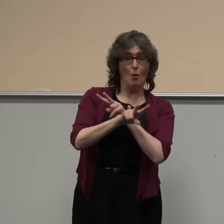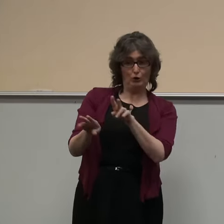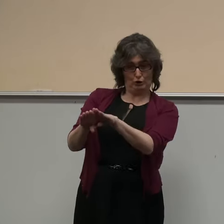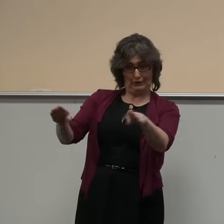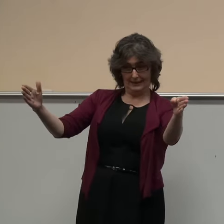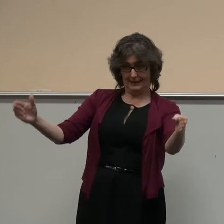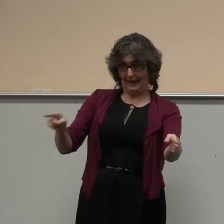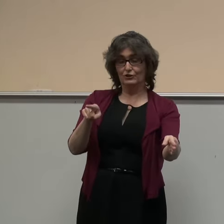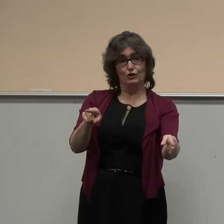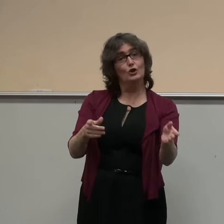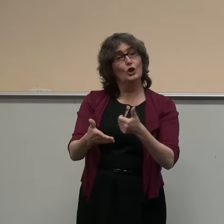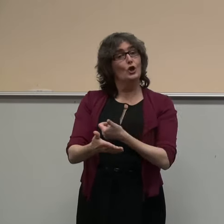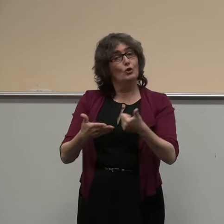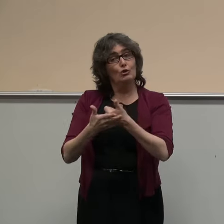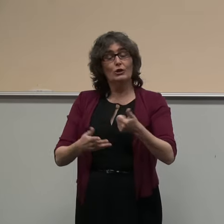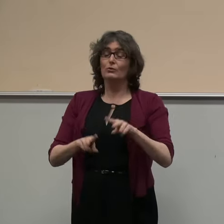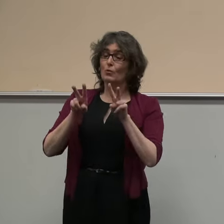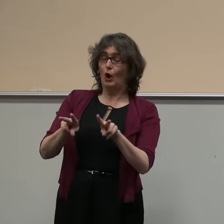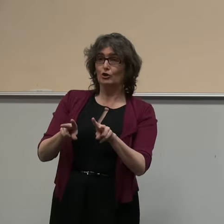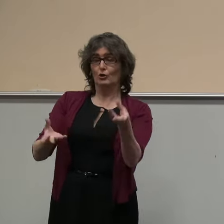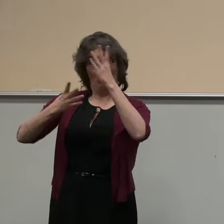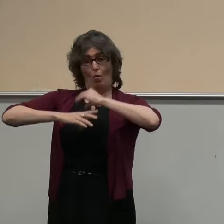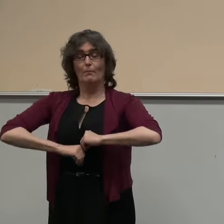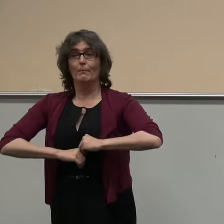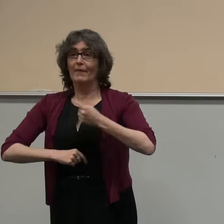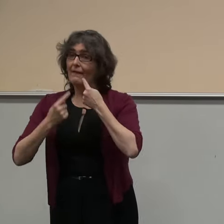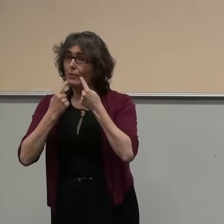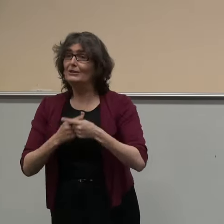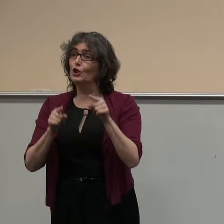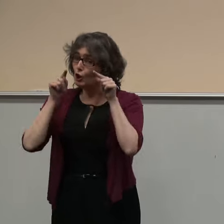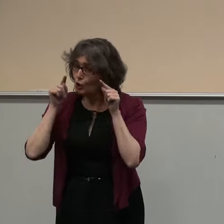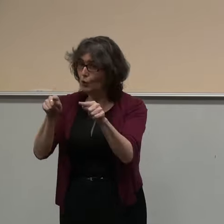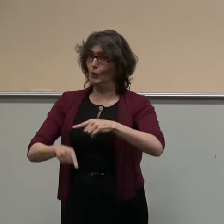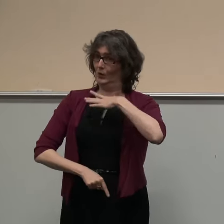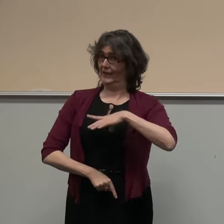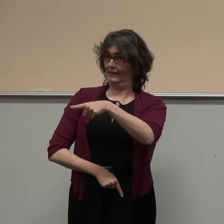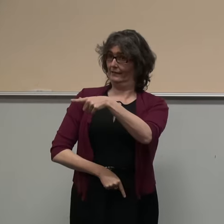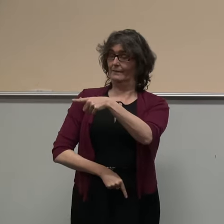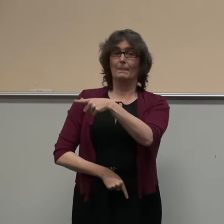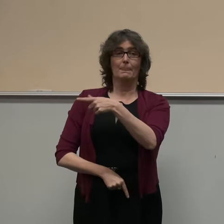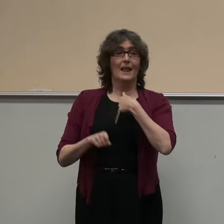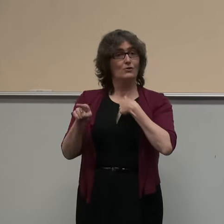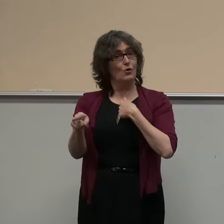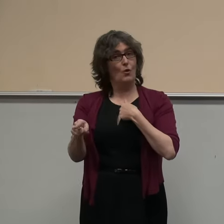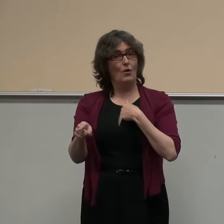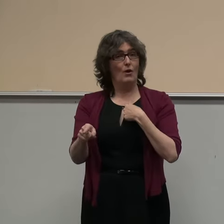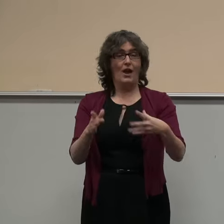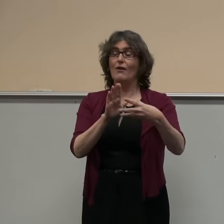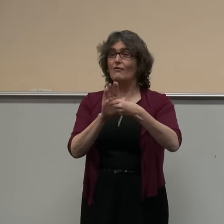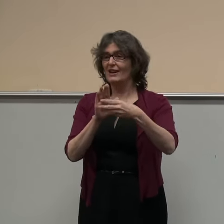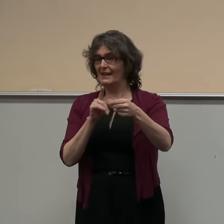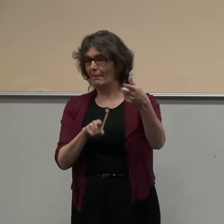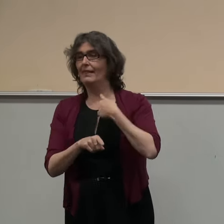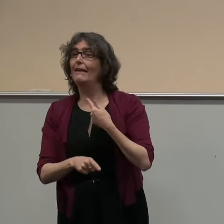that you need to understand what's going on. And the example they gave was going to see a puppet show. You stop watching the puppeteers after